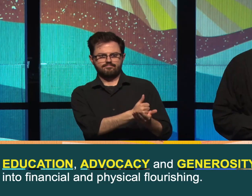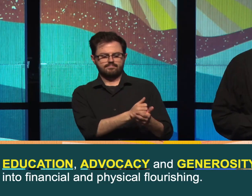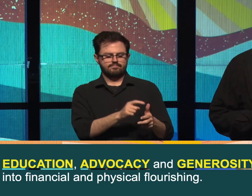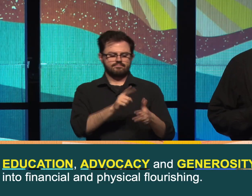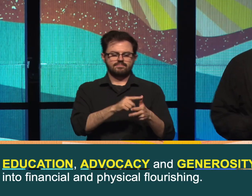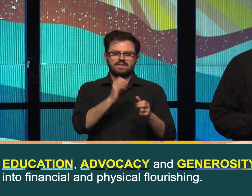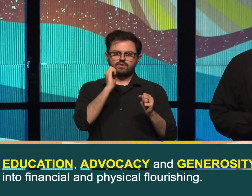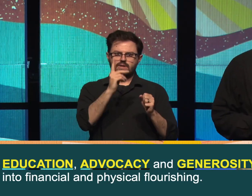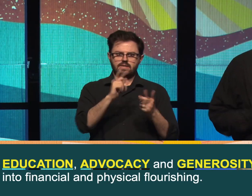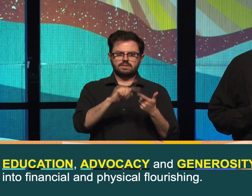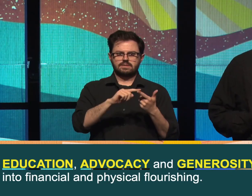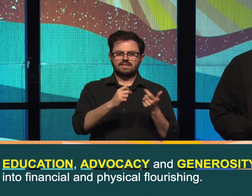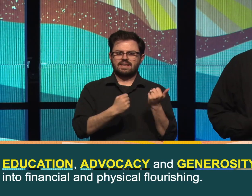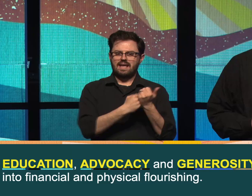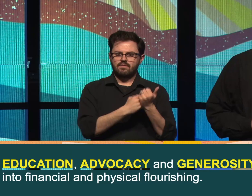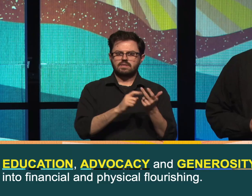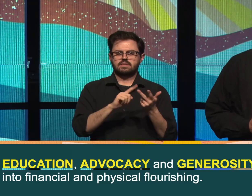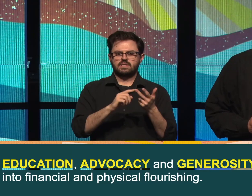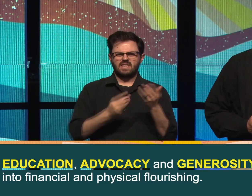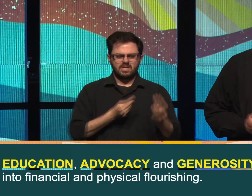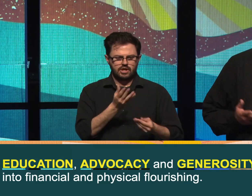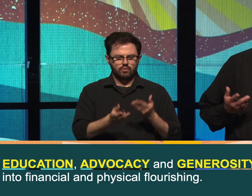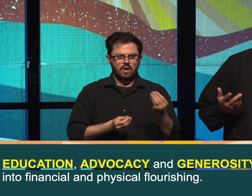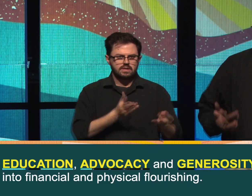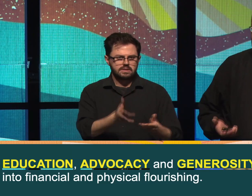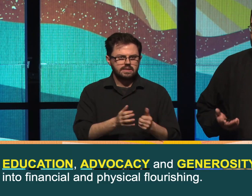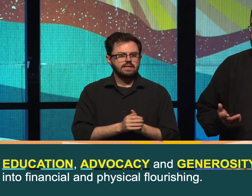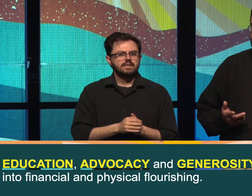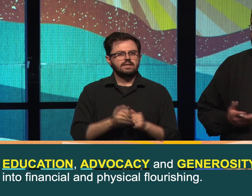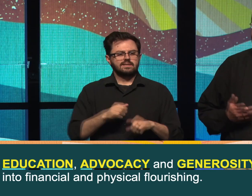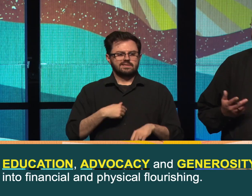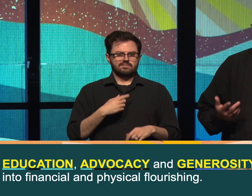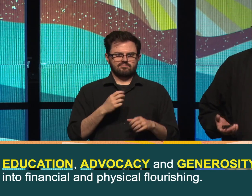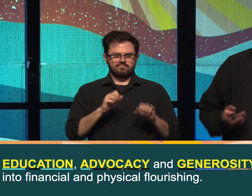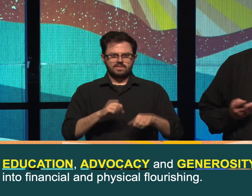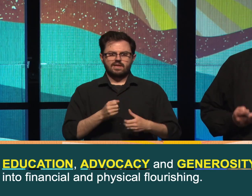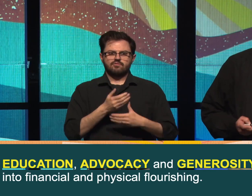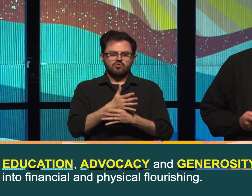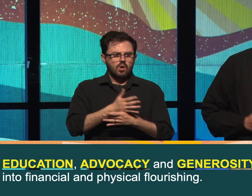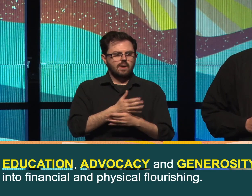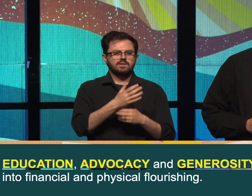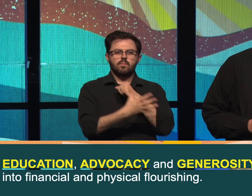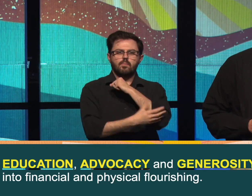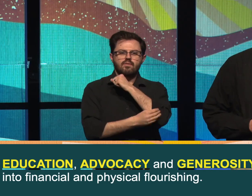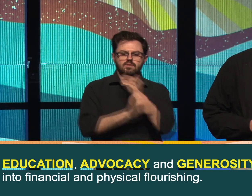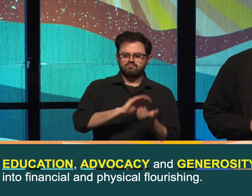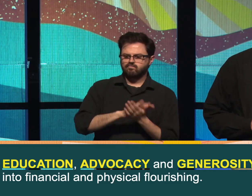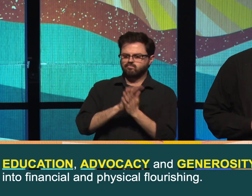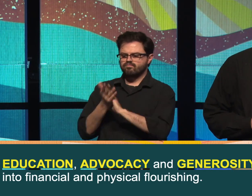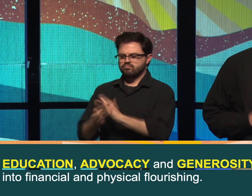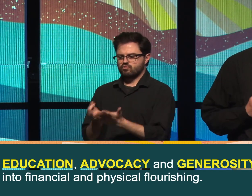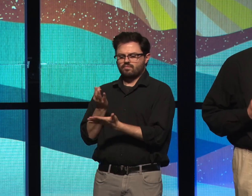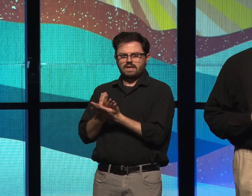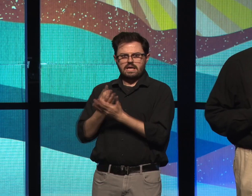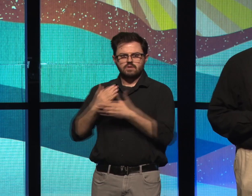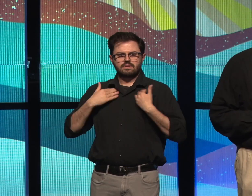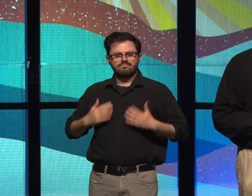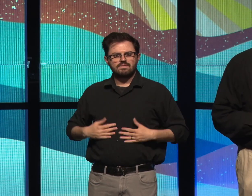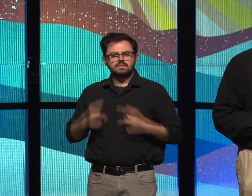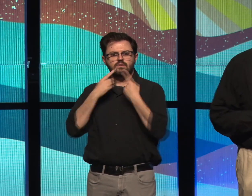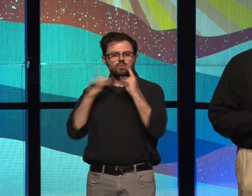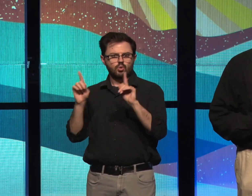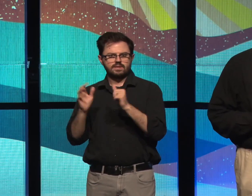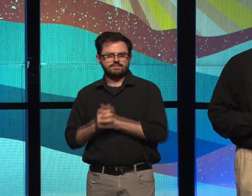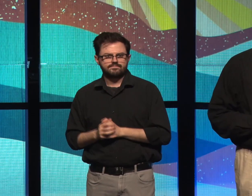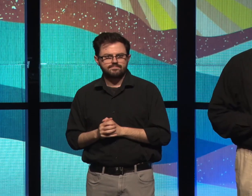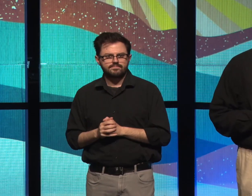generosity can transform poverty into financial and physical flourishing. Working these